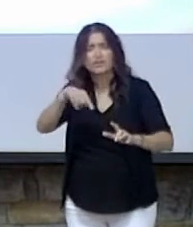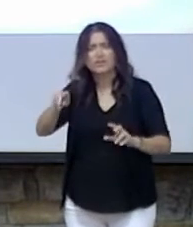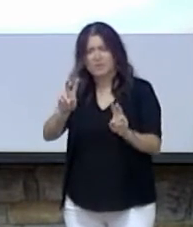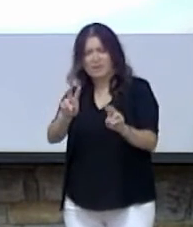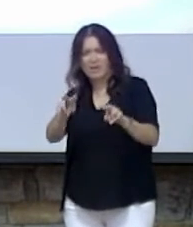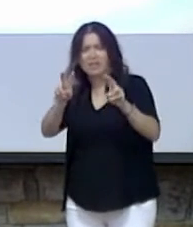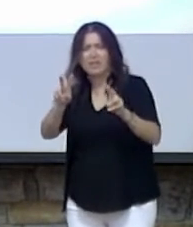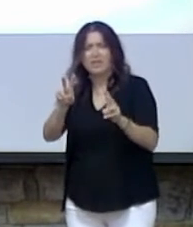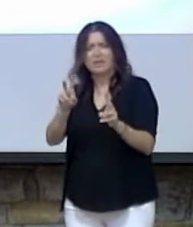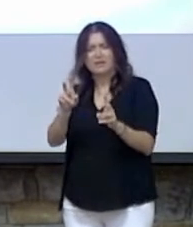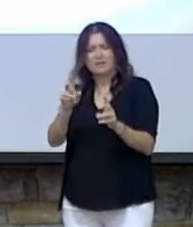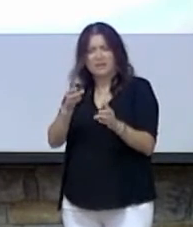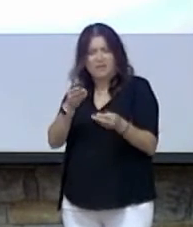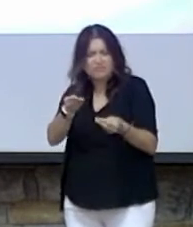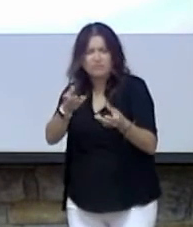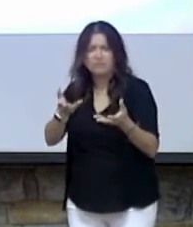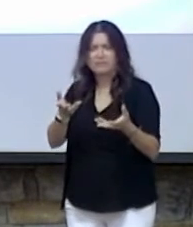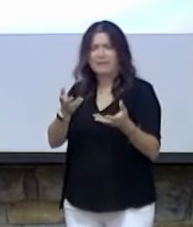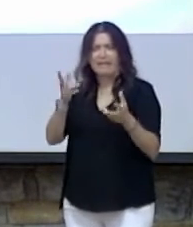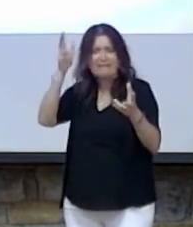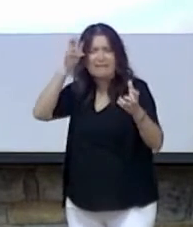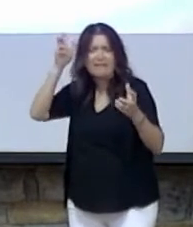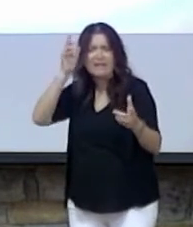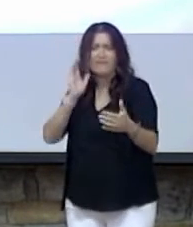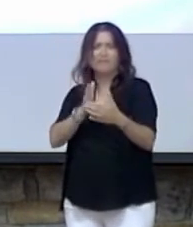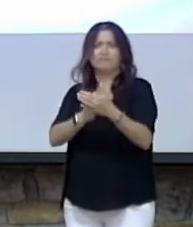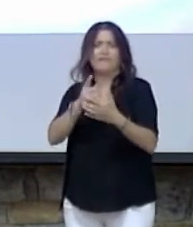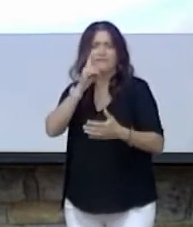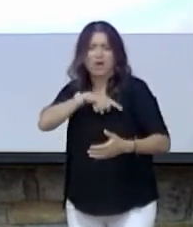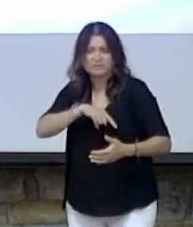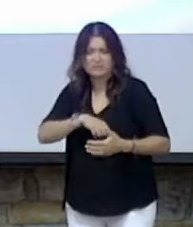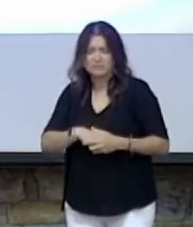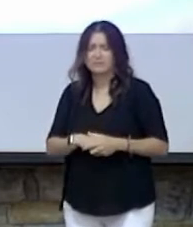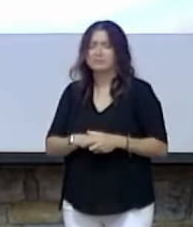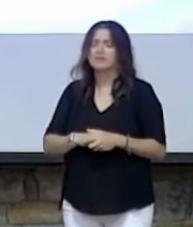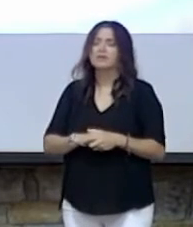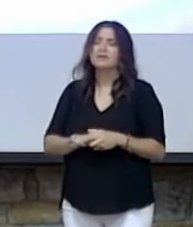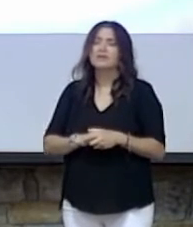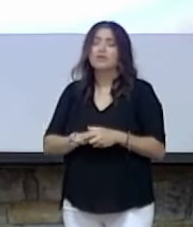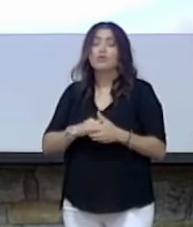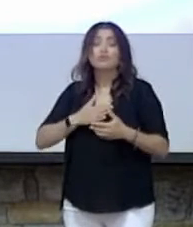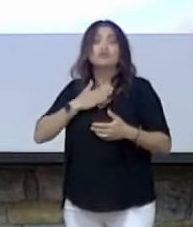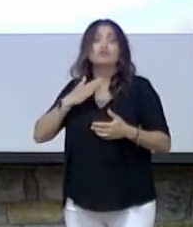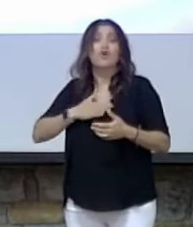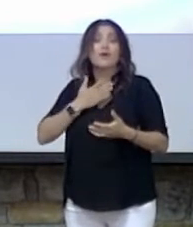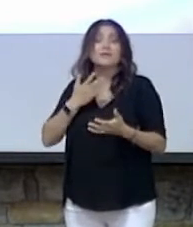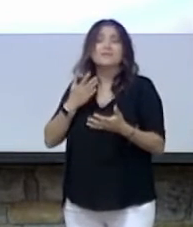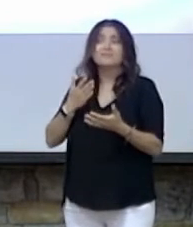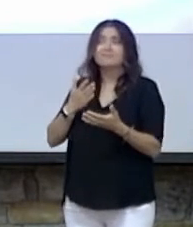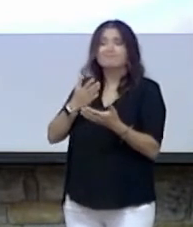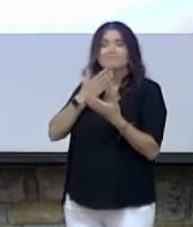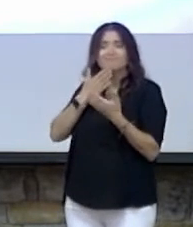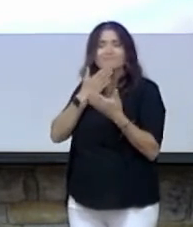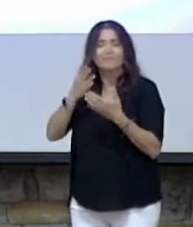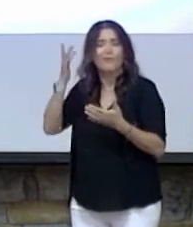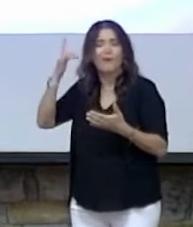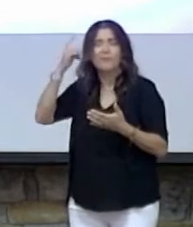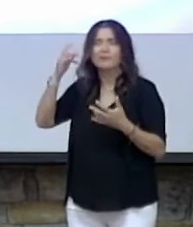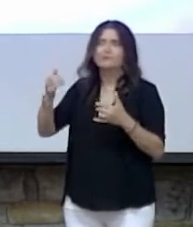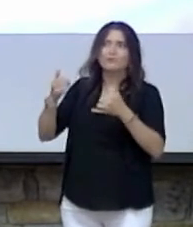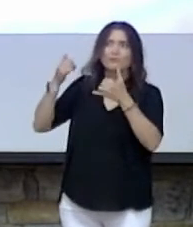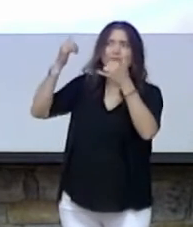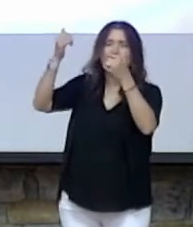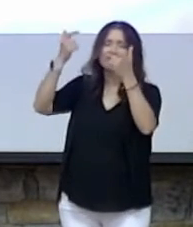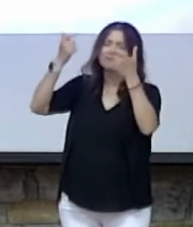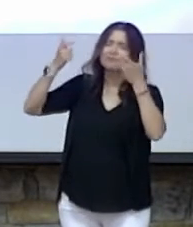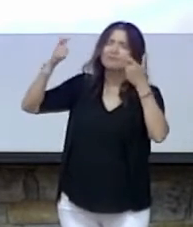you and utter all kinds of evil against you falsely on my account. Rejoice and be glad, for your reward is great in